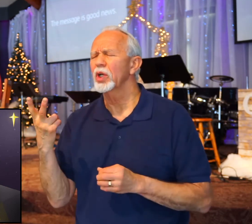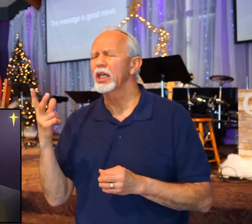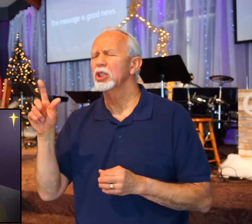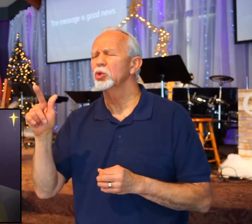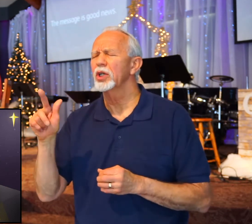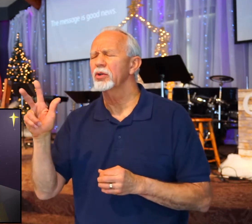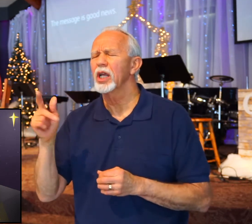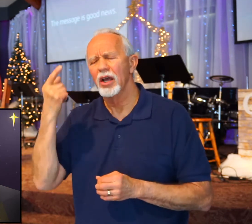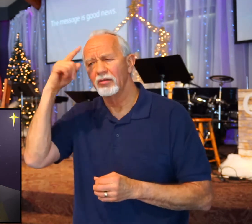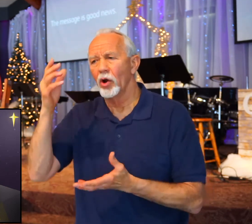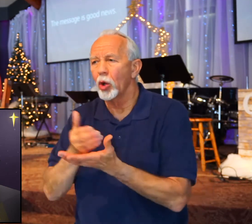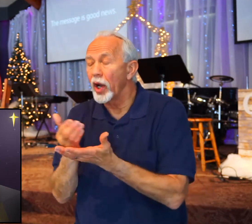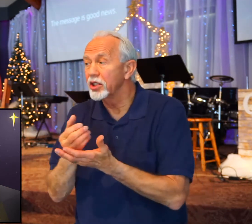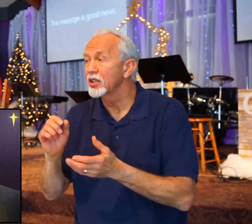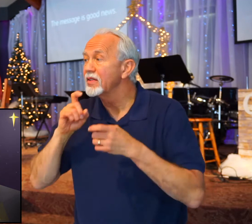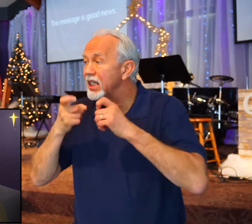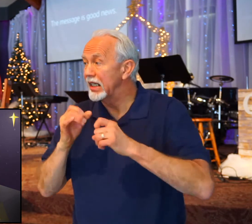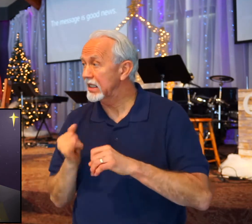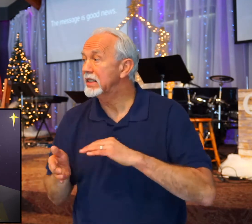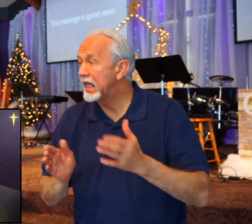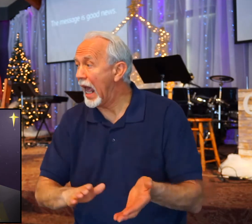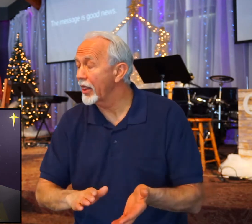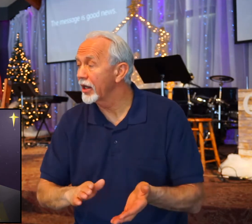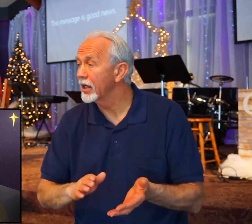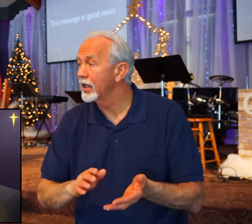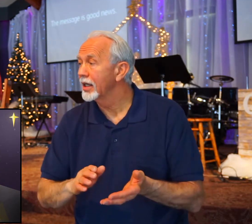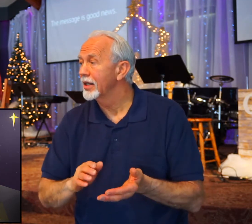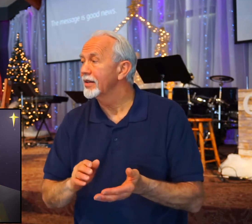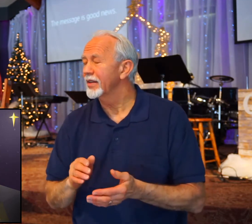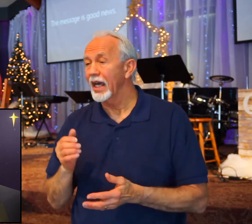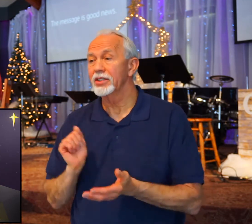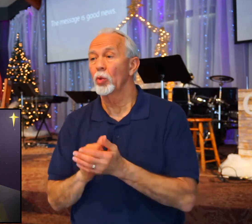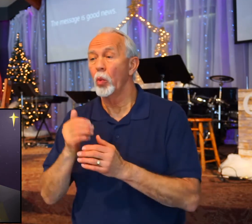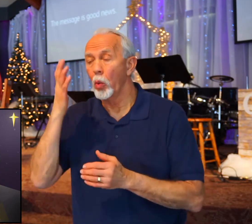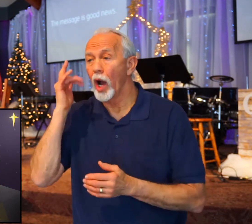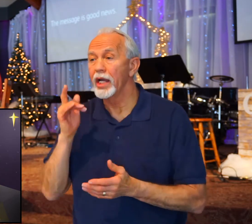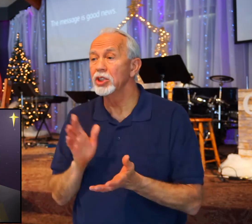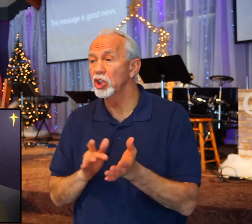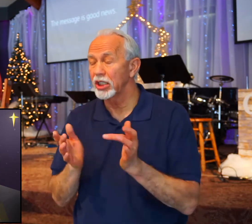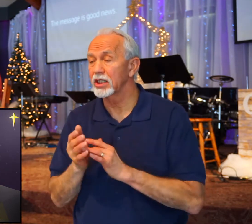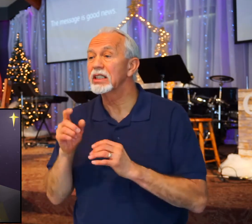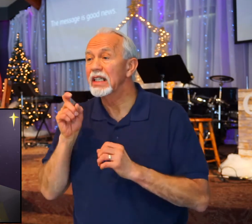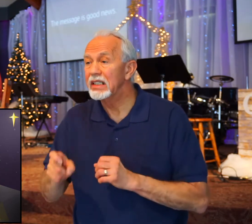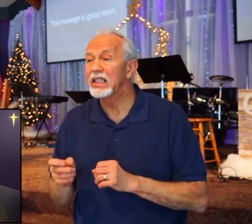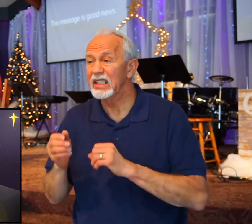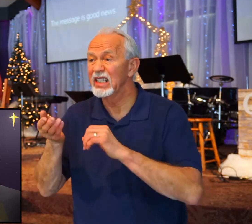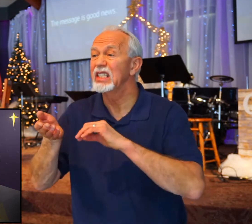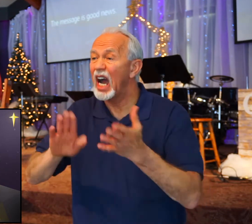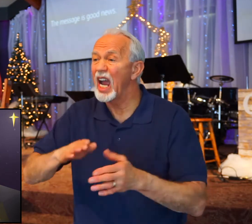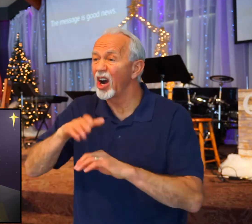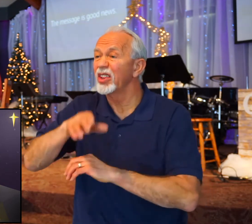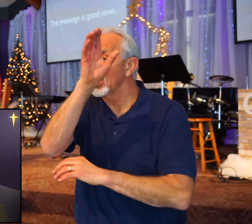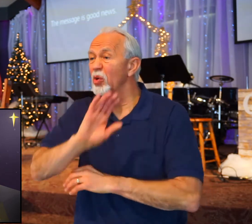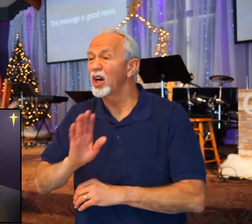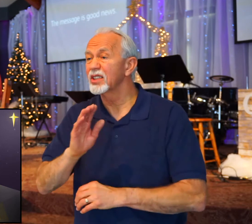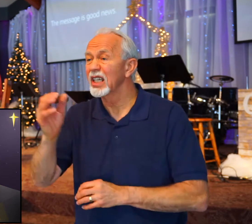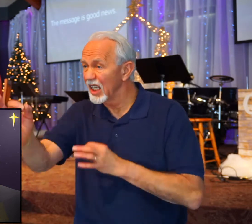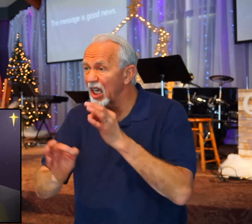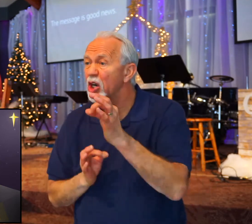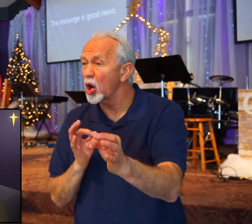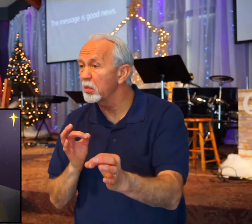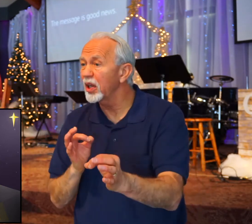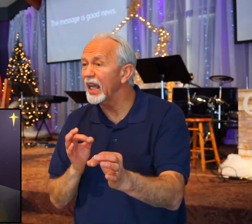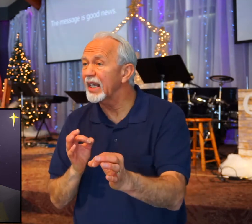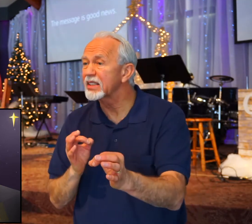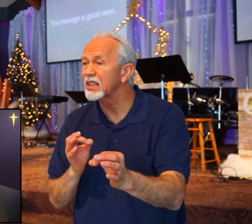"For the wages of sin is death." And that's why Jesus had to die on the cross in our place, to